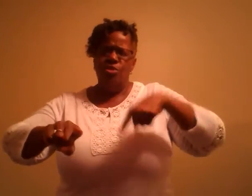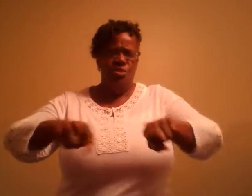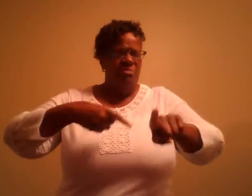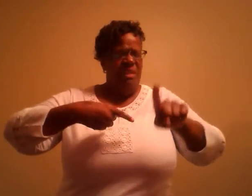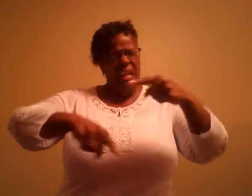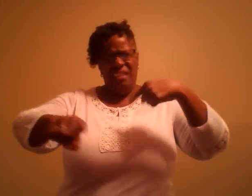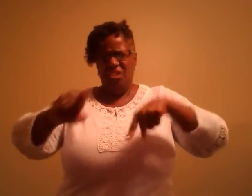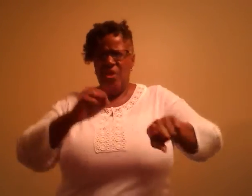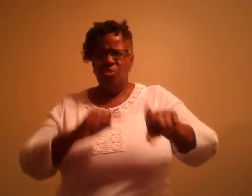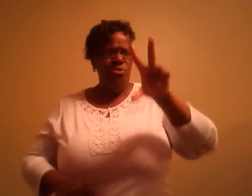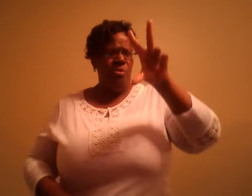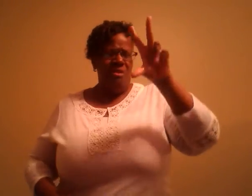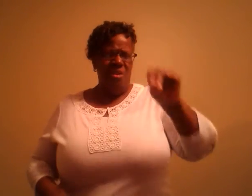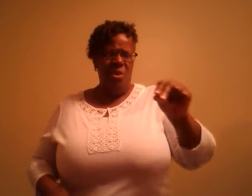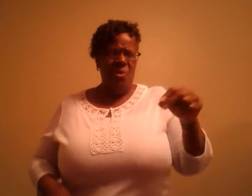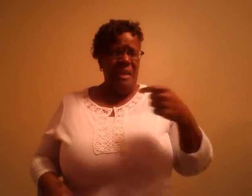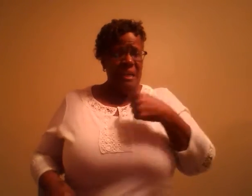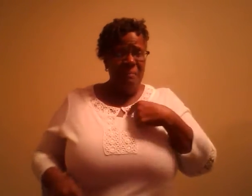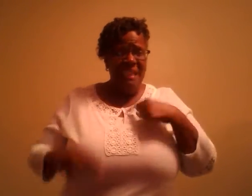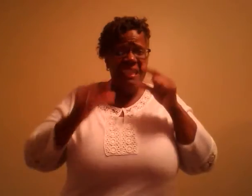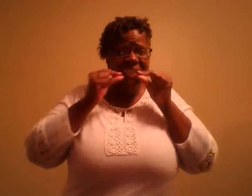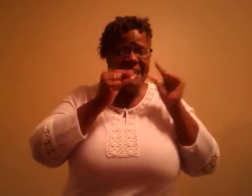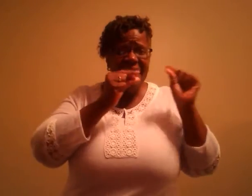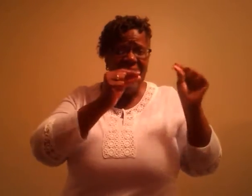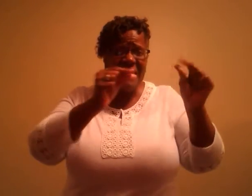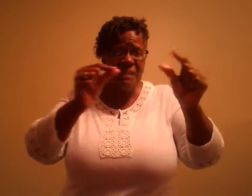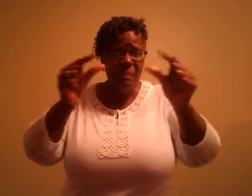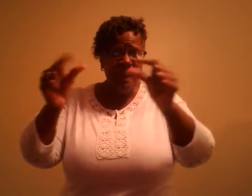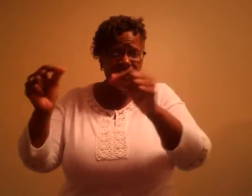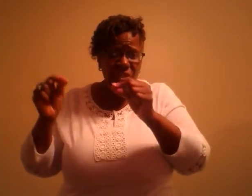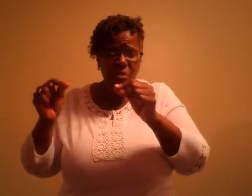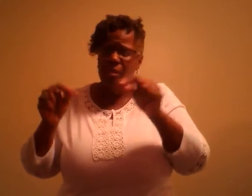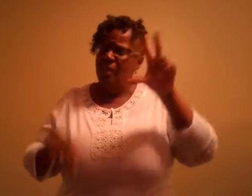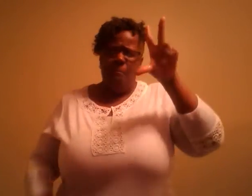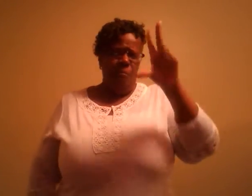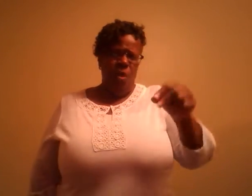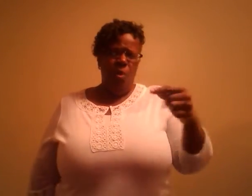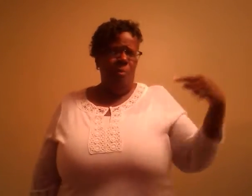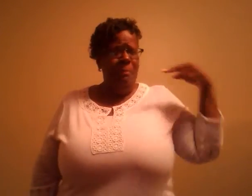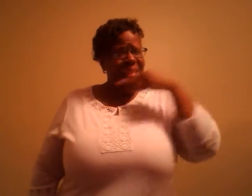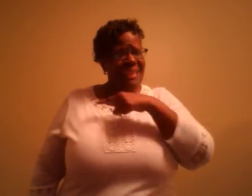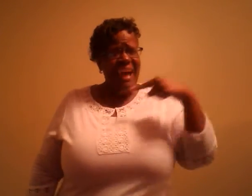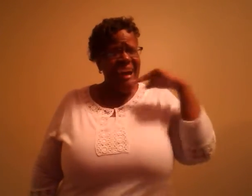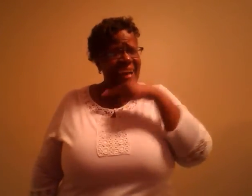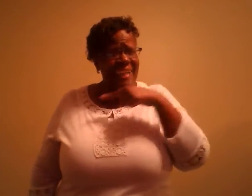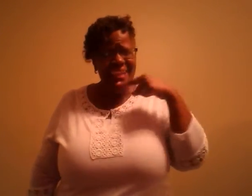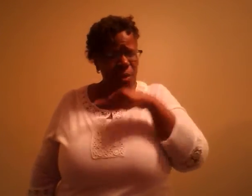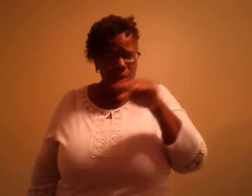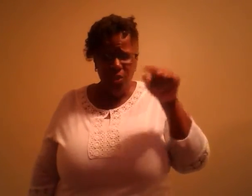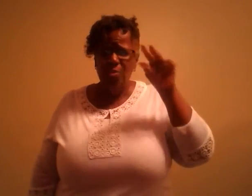you. I insult you. No. No. Me gossip about you. No. Me lie on you.